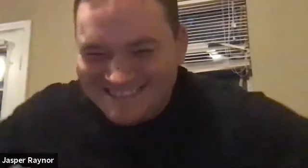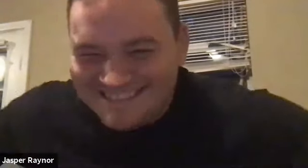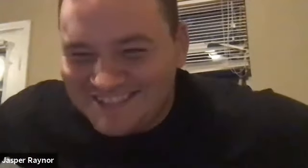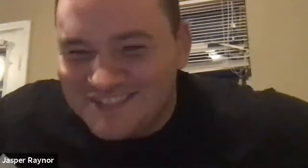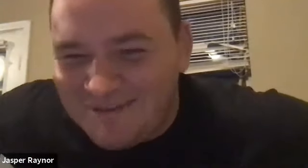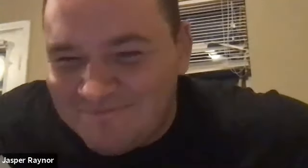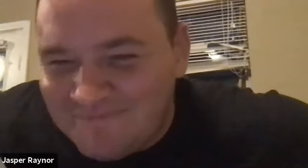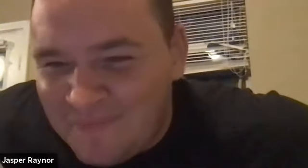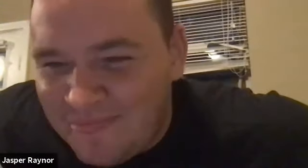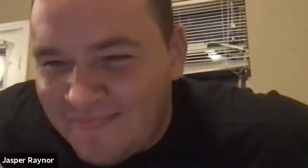Good job.